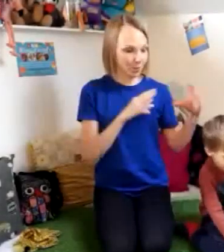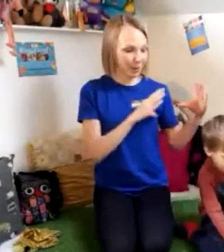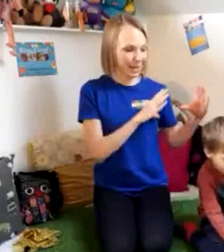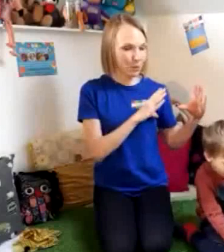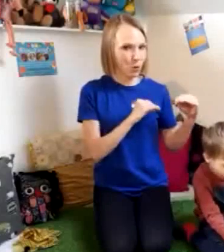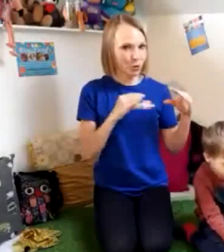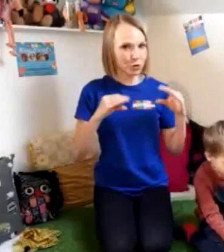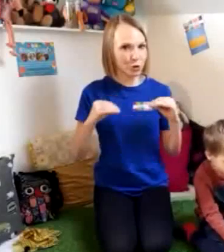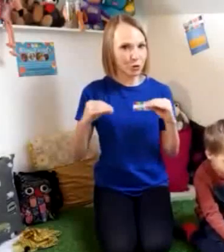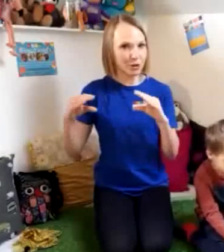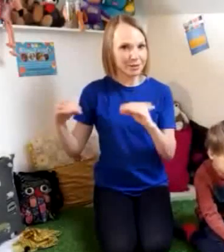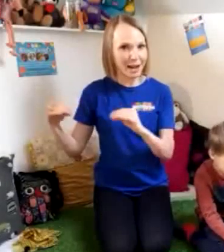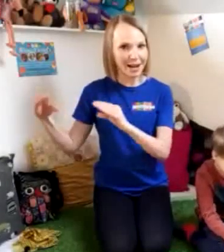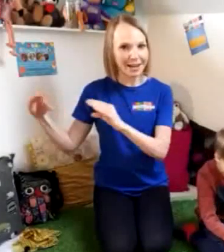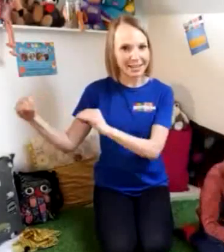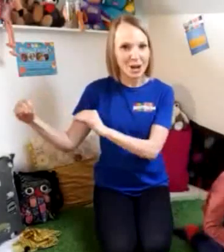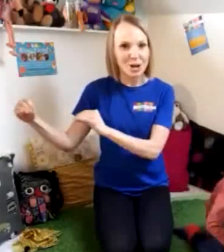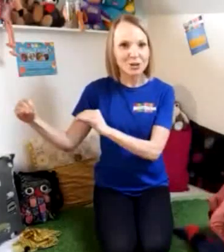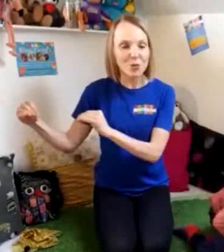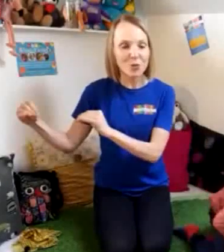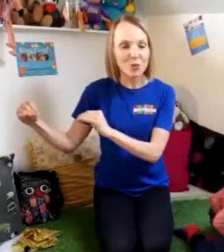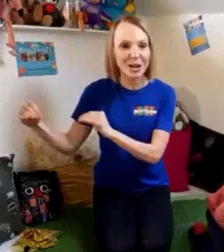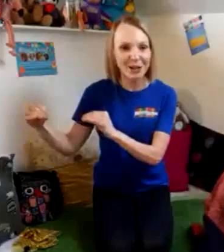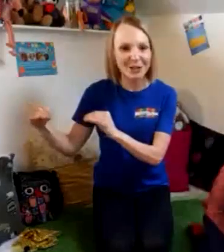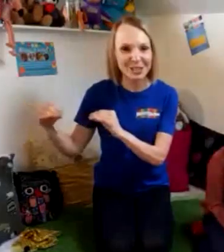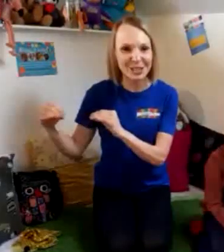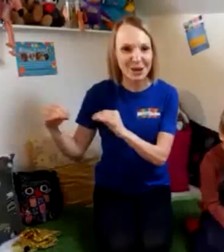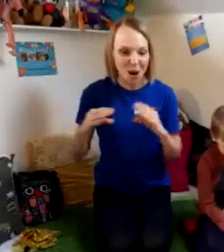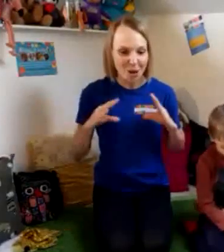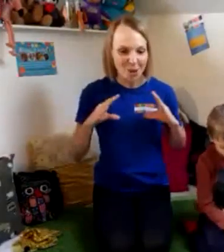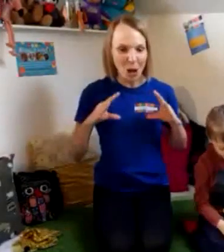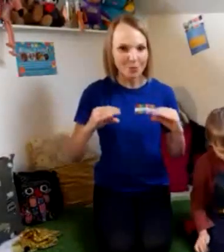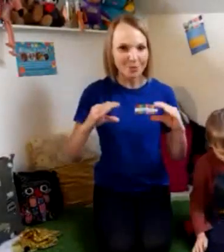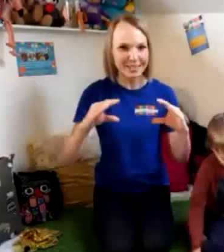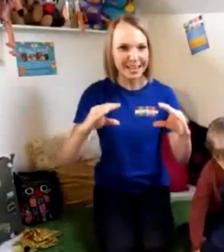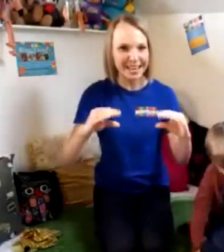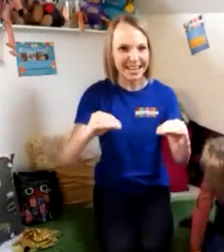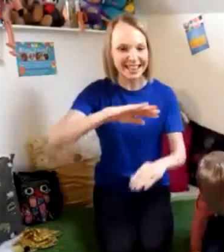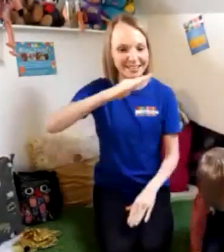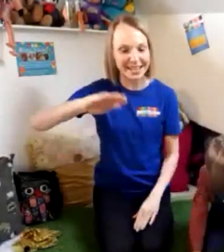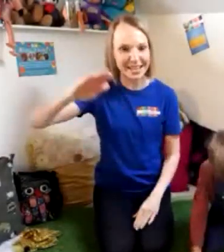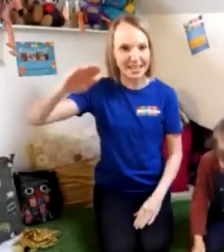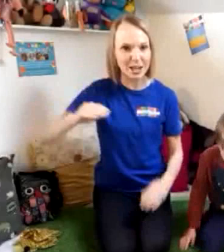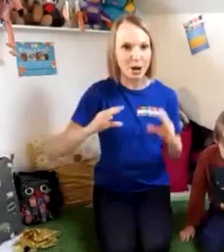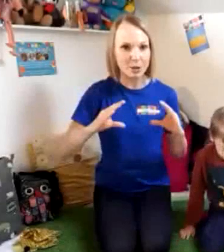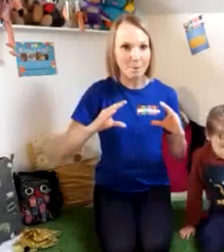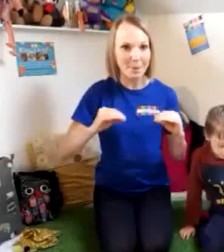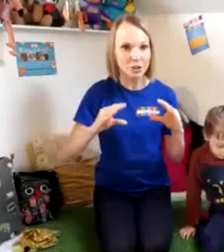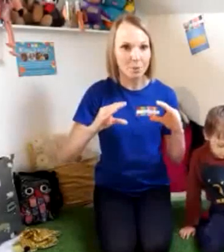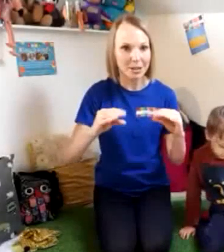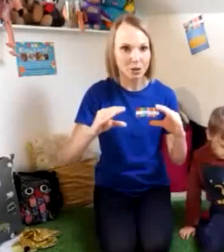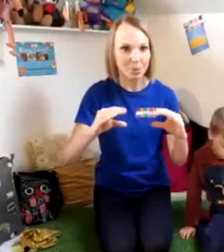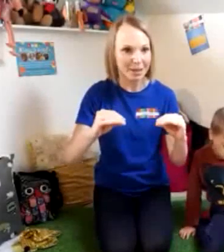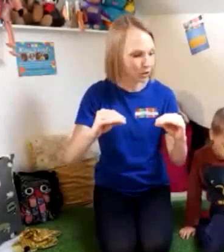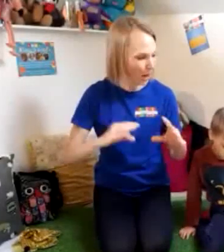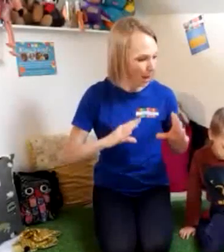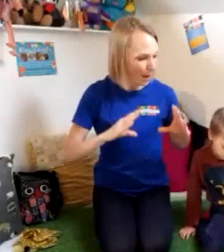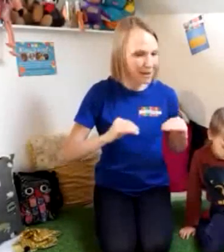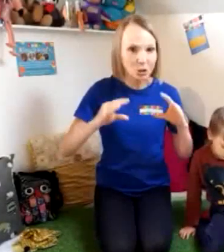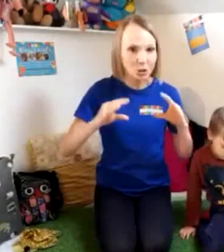he walks to the side. So we're going to do... The lobster in the sea goes pinch, pinch, pinch, pinch, pinch,